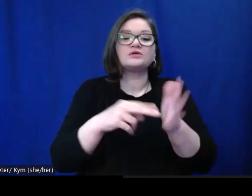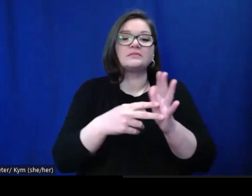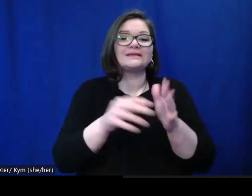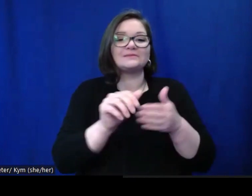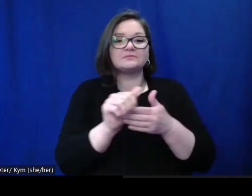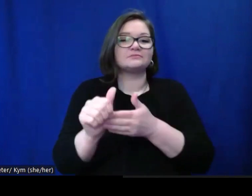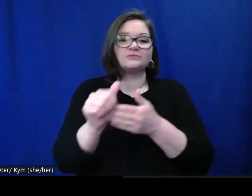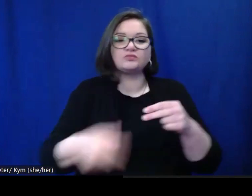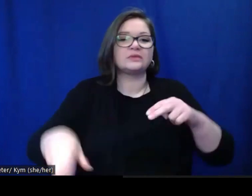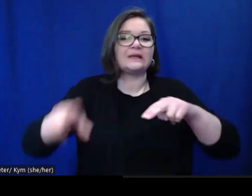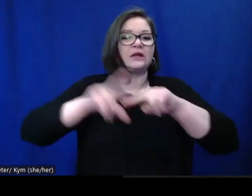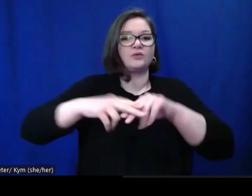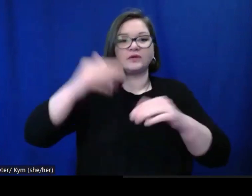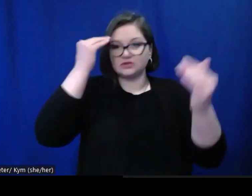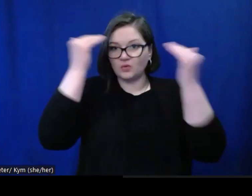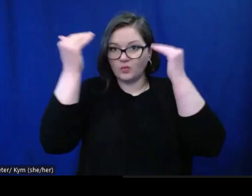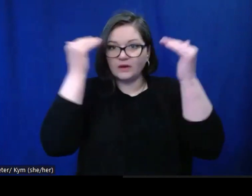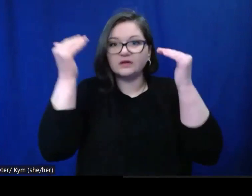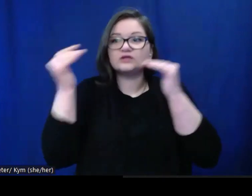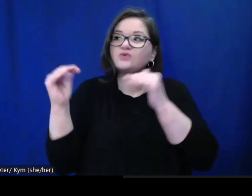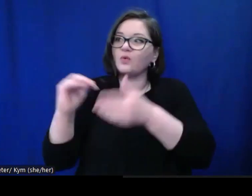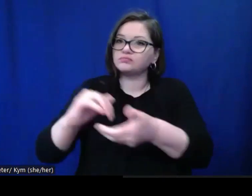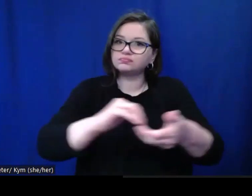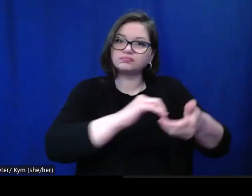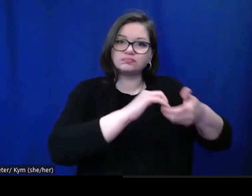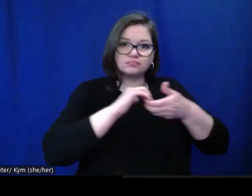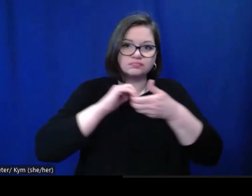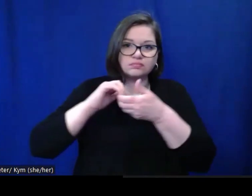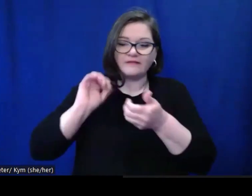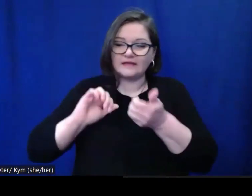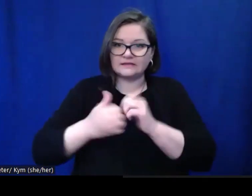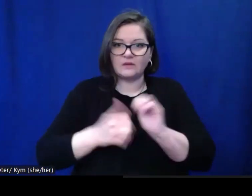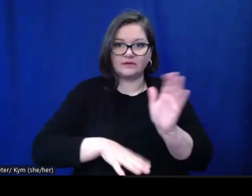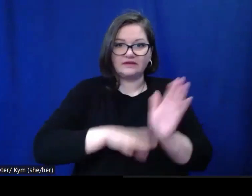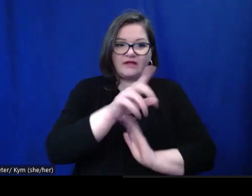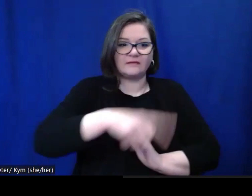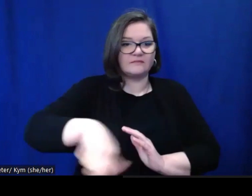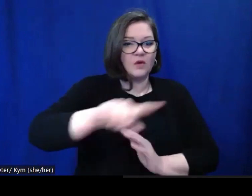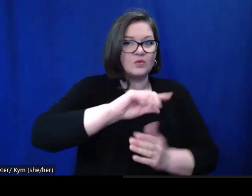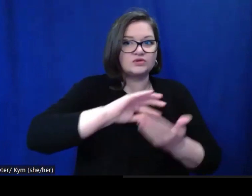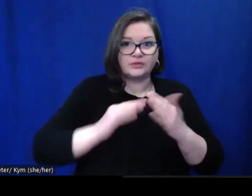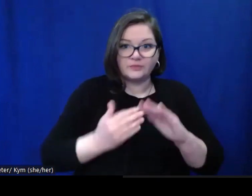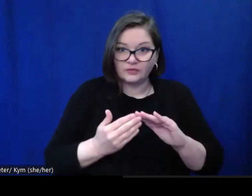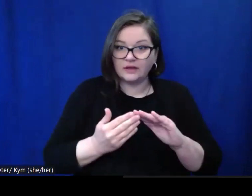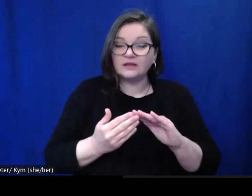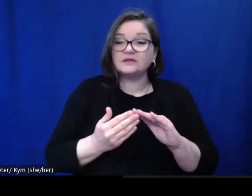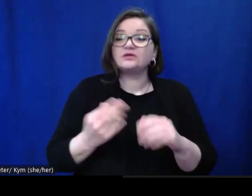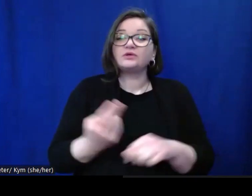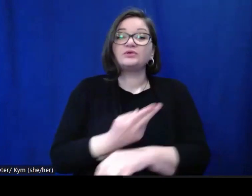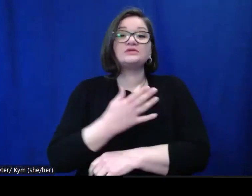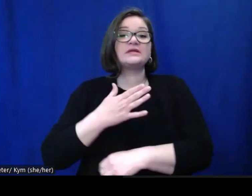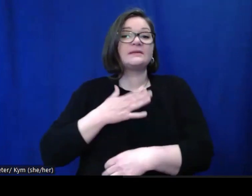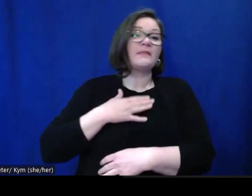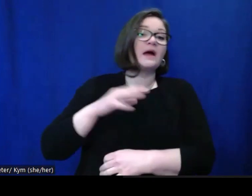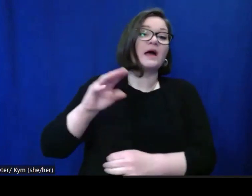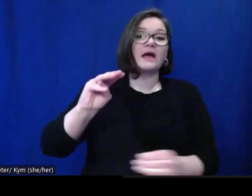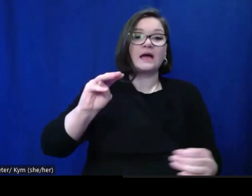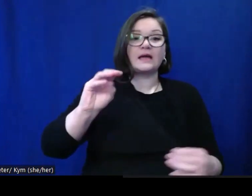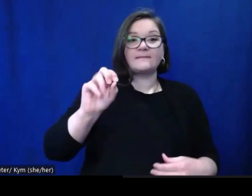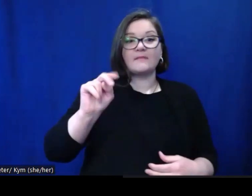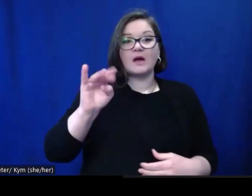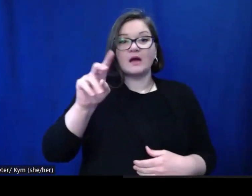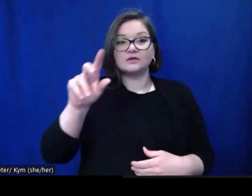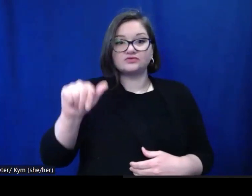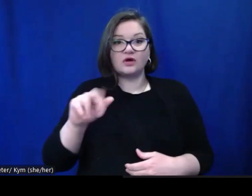awareness. So collaboratively, that's how we build those communities. By using my mantra, the rich model,